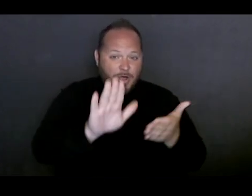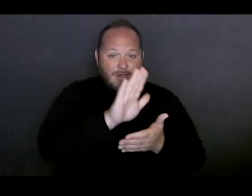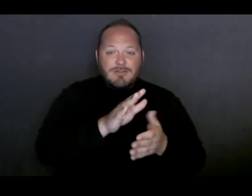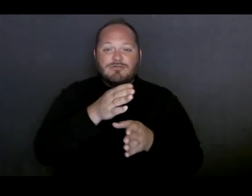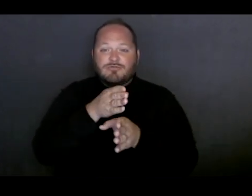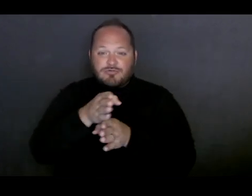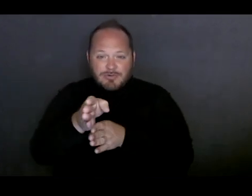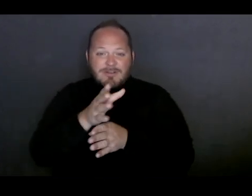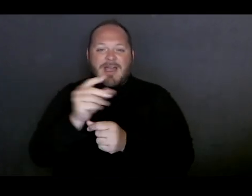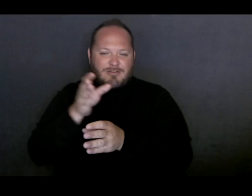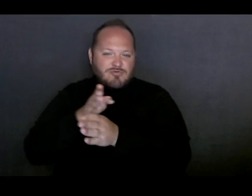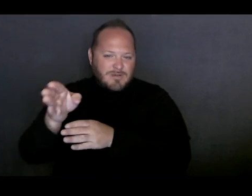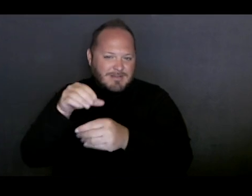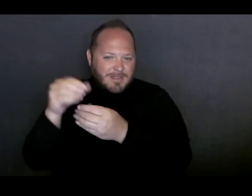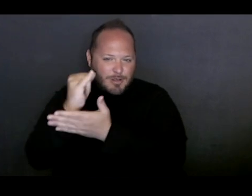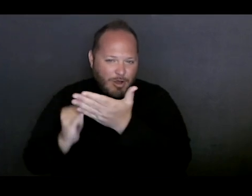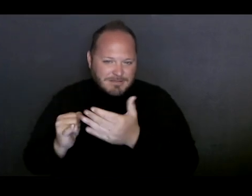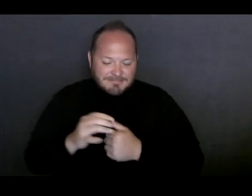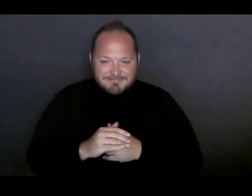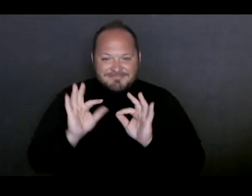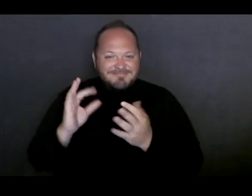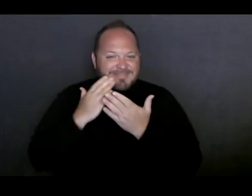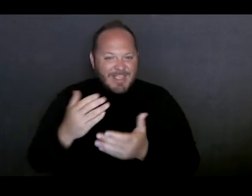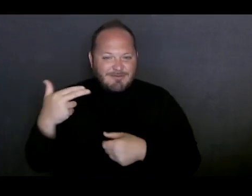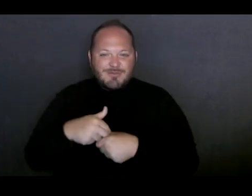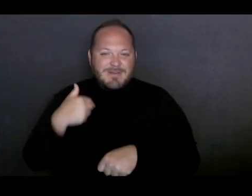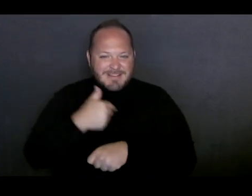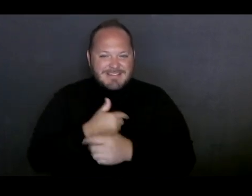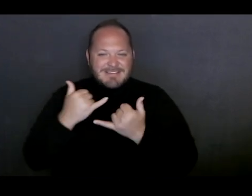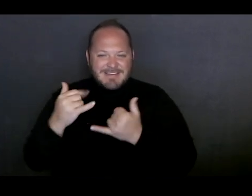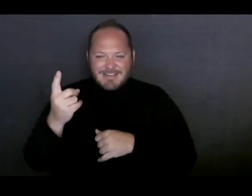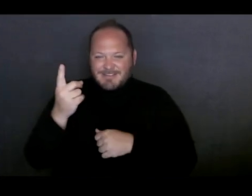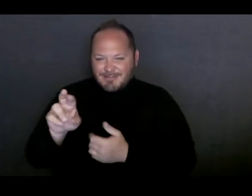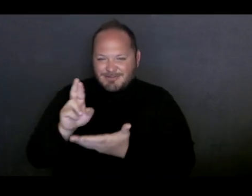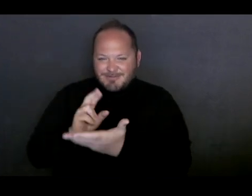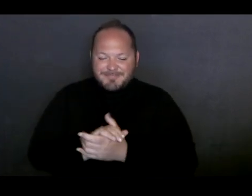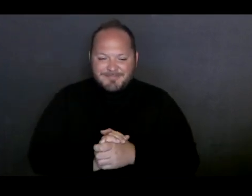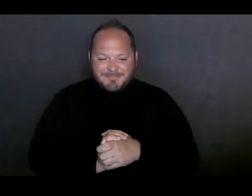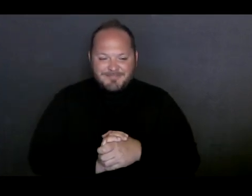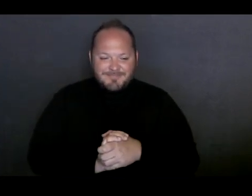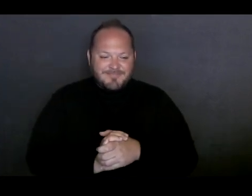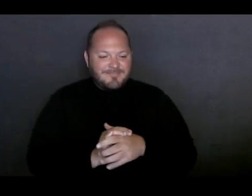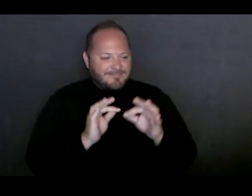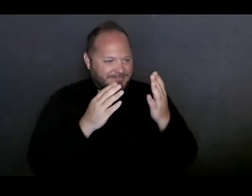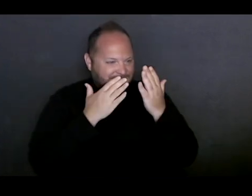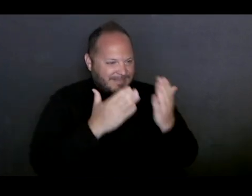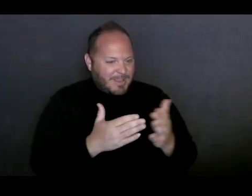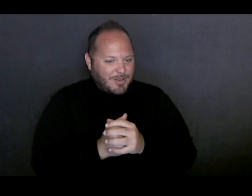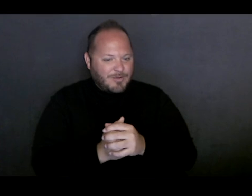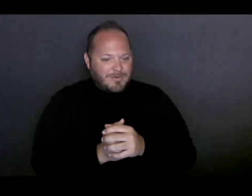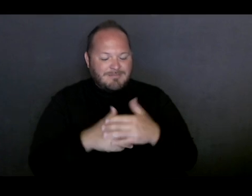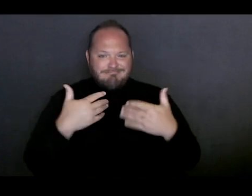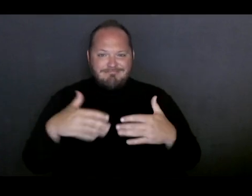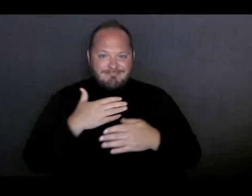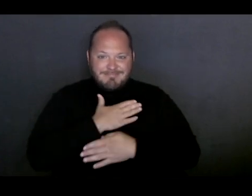and careers in the arts. So thank you for joining us today, Dr. Fielding Miller. Thank you. It's such